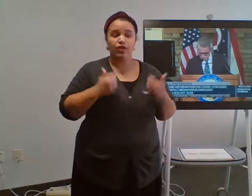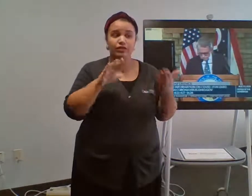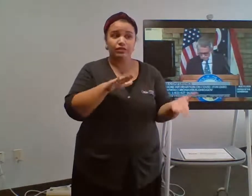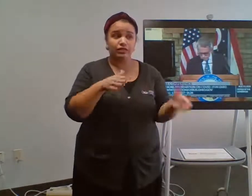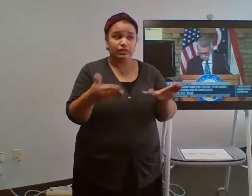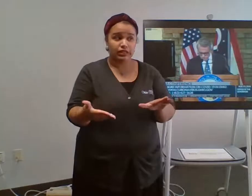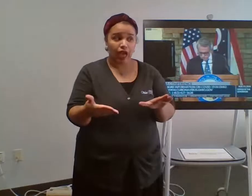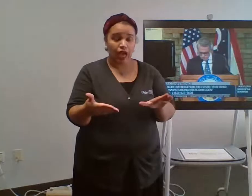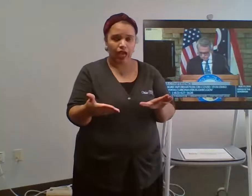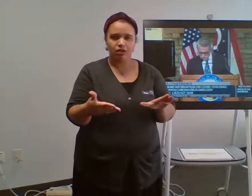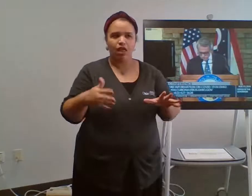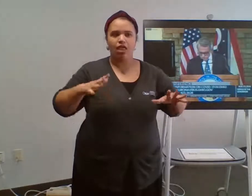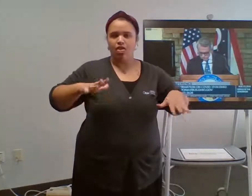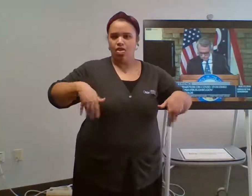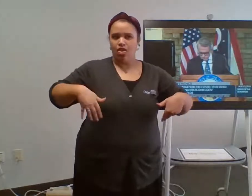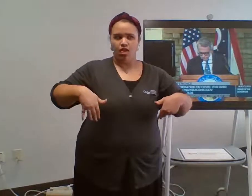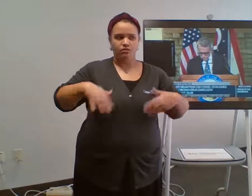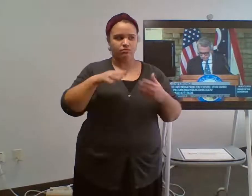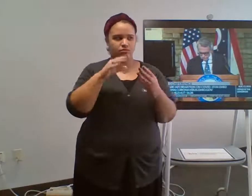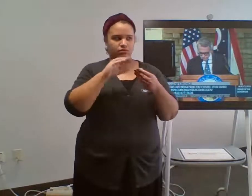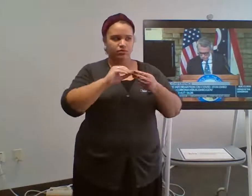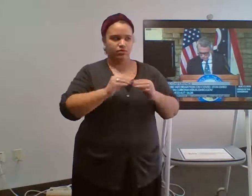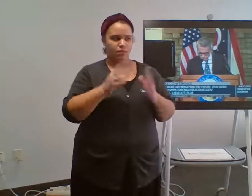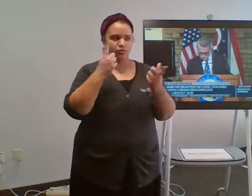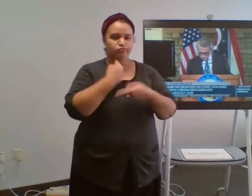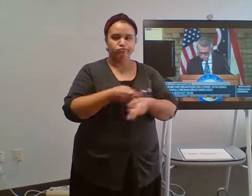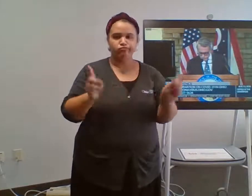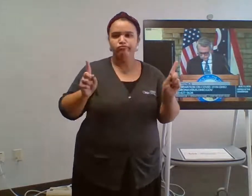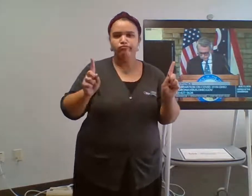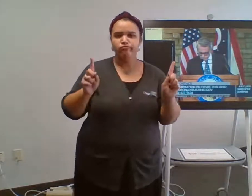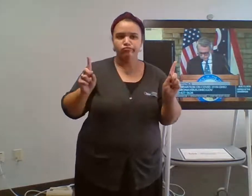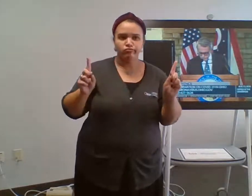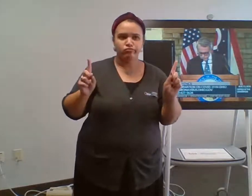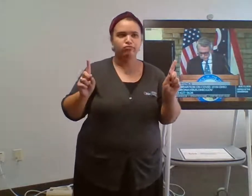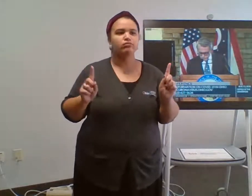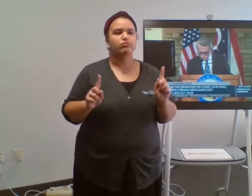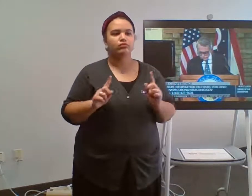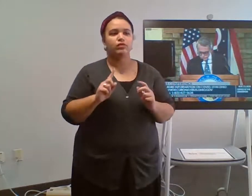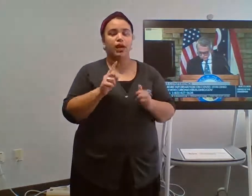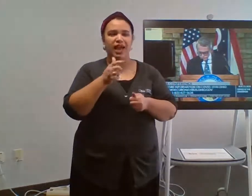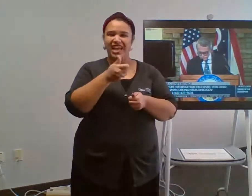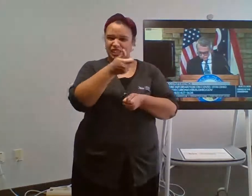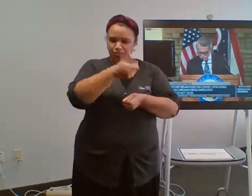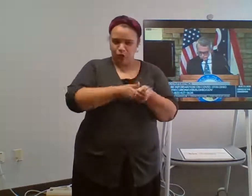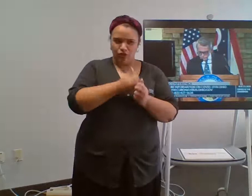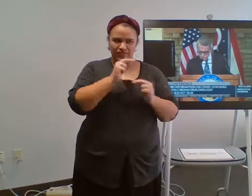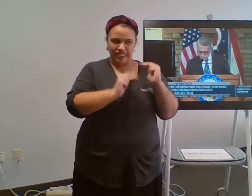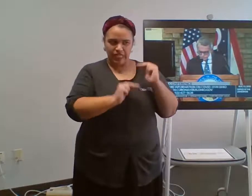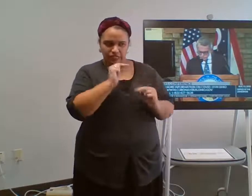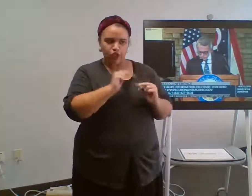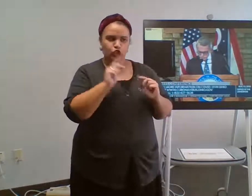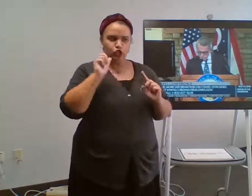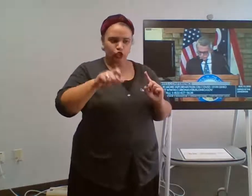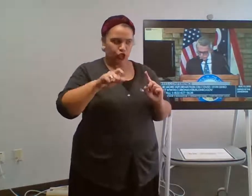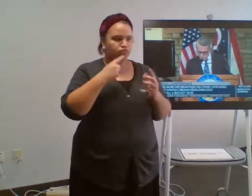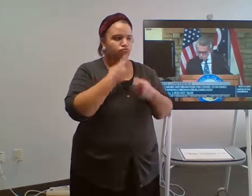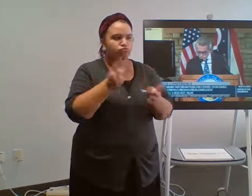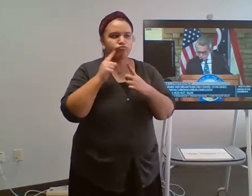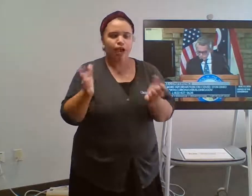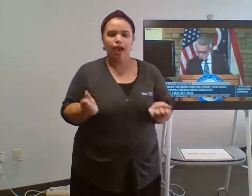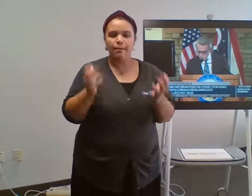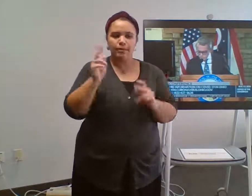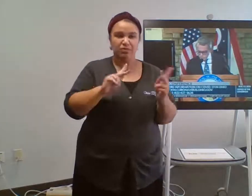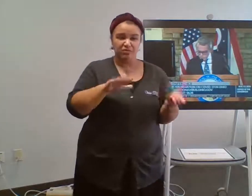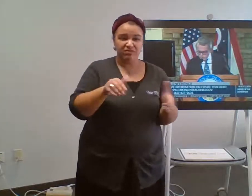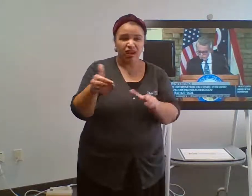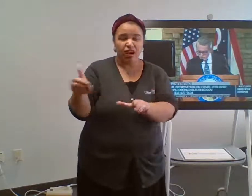Kentucky and even the CDC have provided. I guess, why is this not information that relatives or people looking at nursing homes should have access